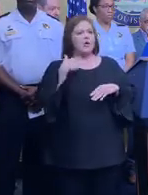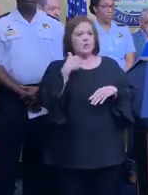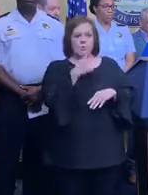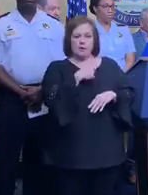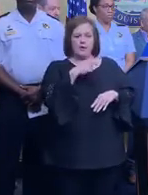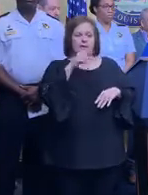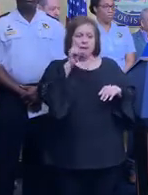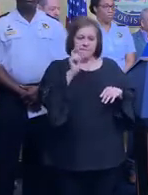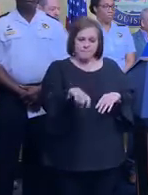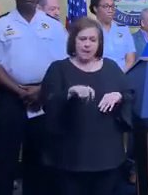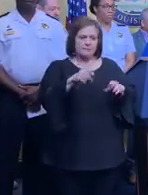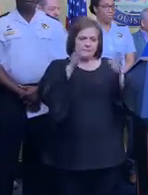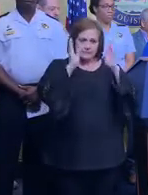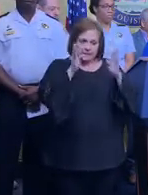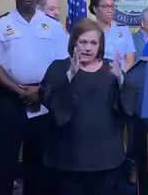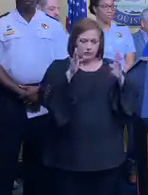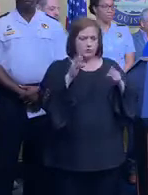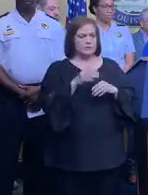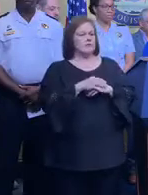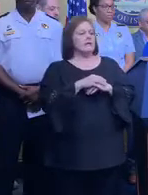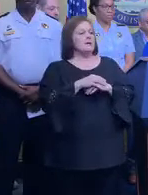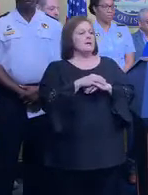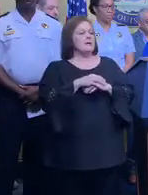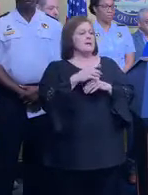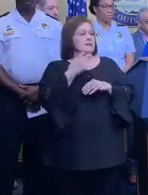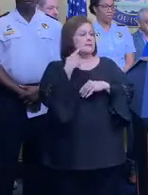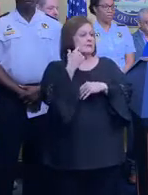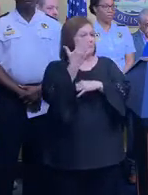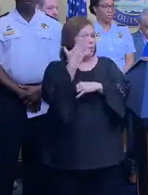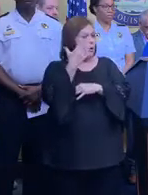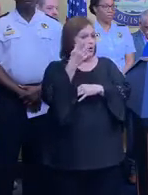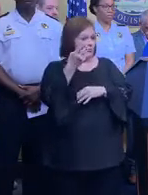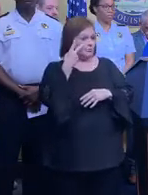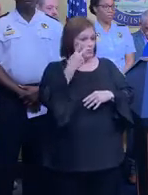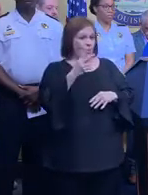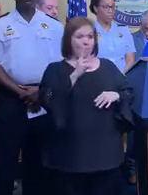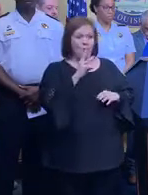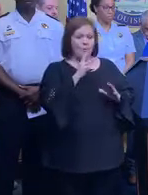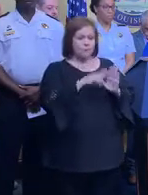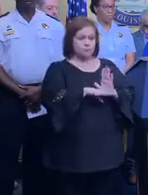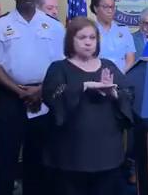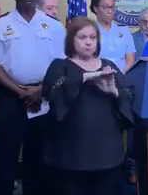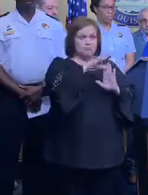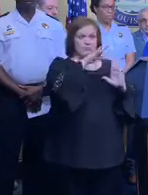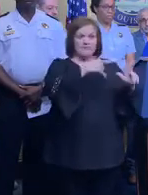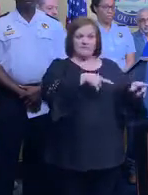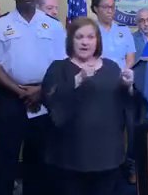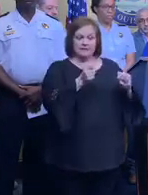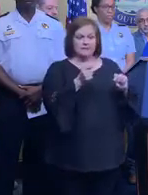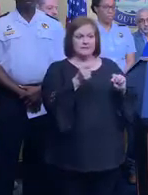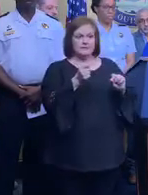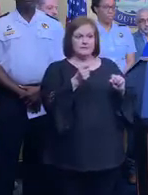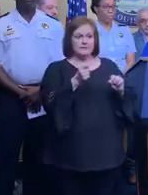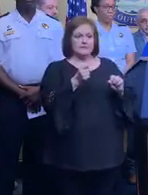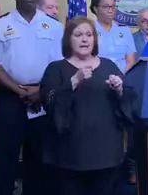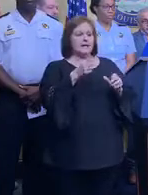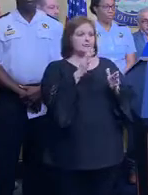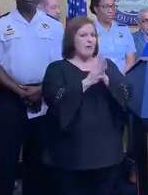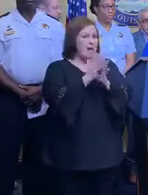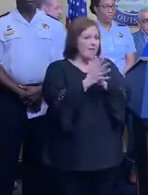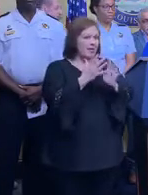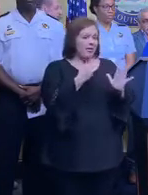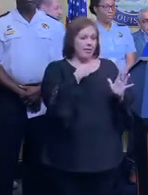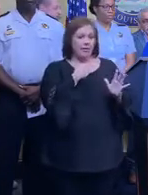to respond effectively. As we saw this morning, water can rise very quickly and impede traffic